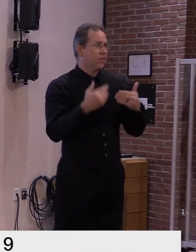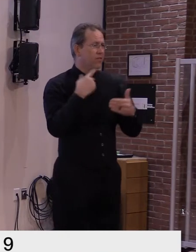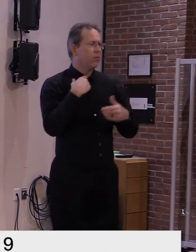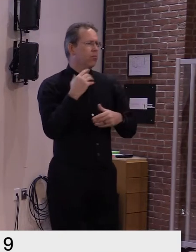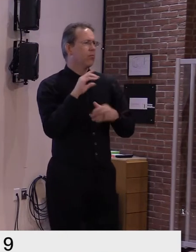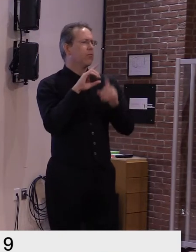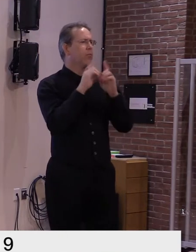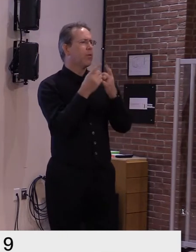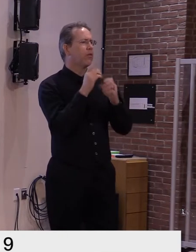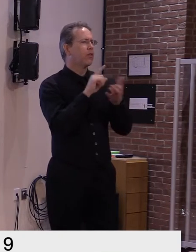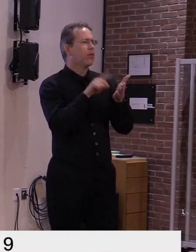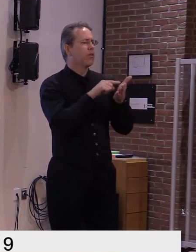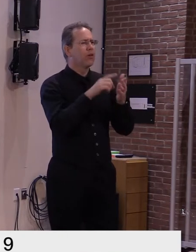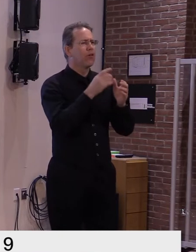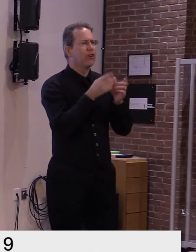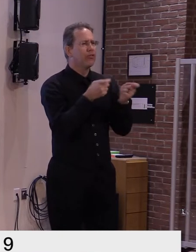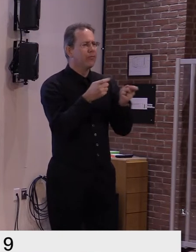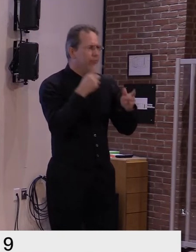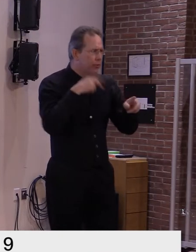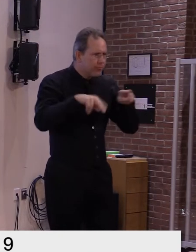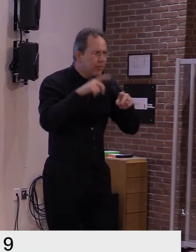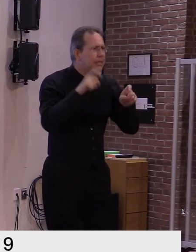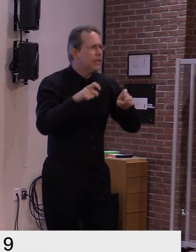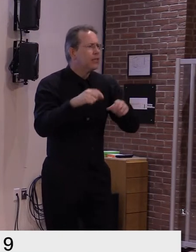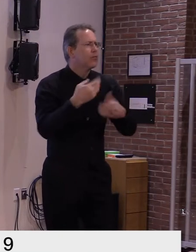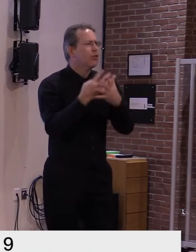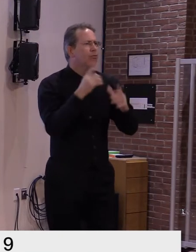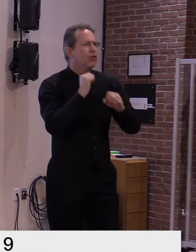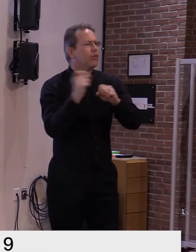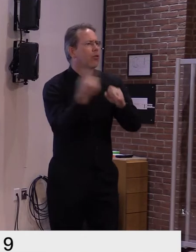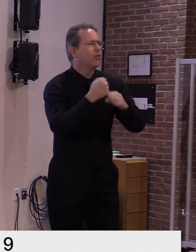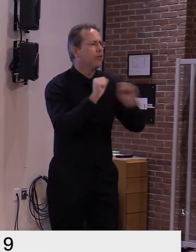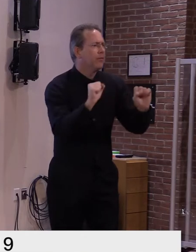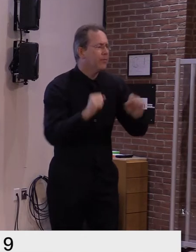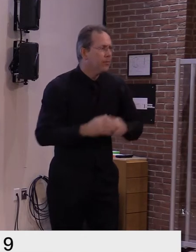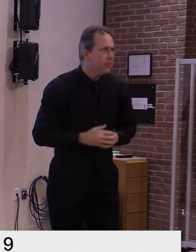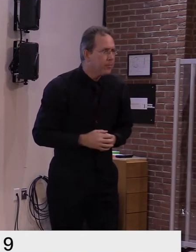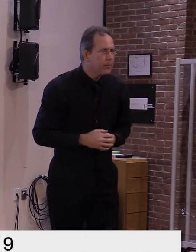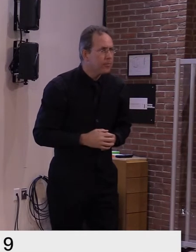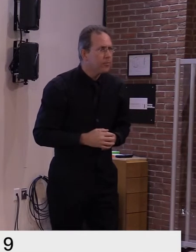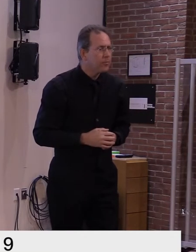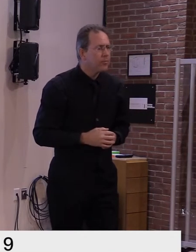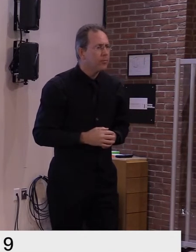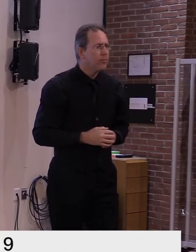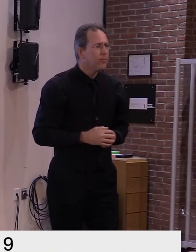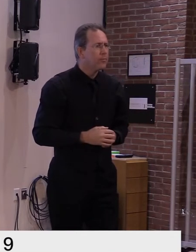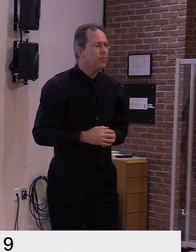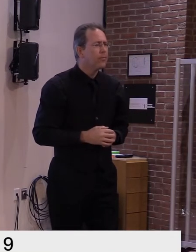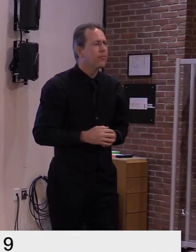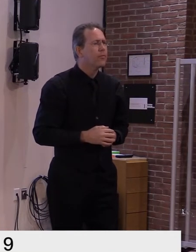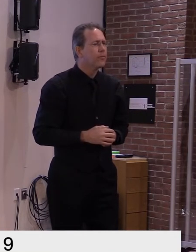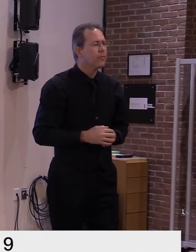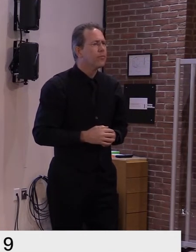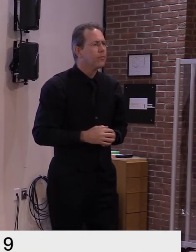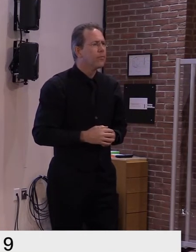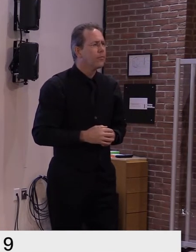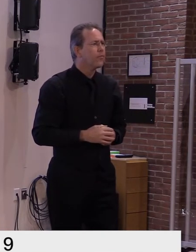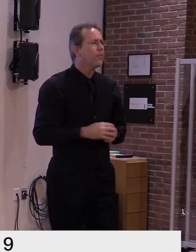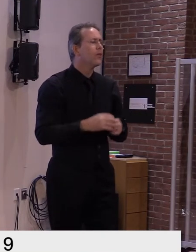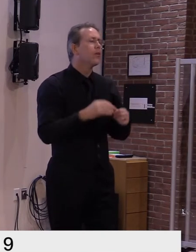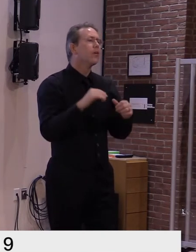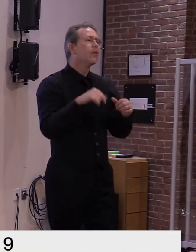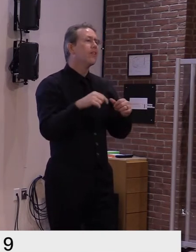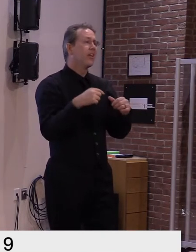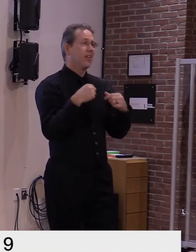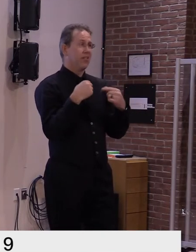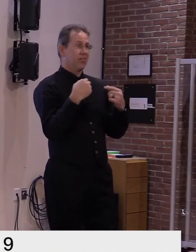strategy as the virus enters our facility from the outside. As a result of these staff positives,